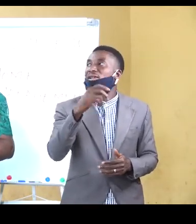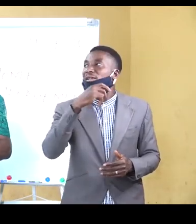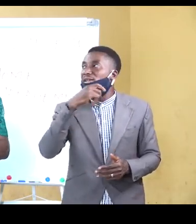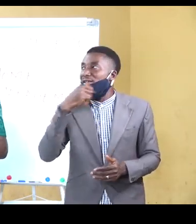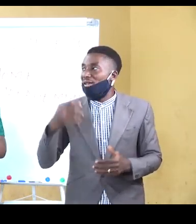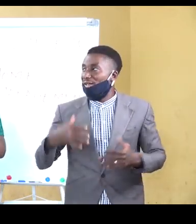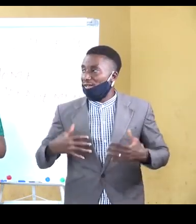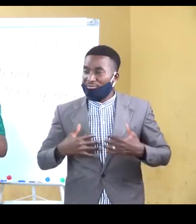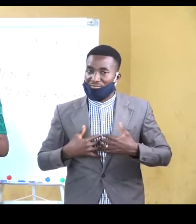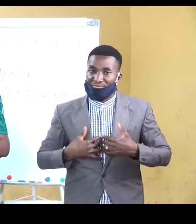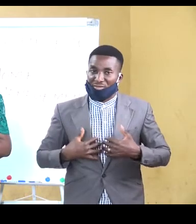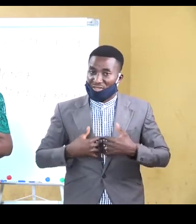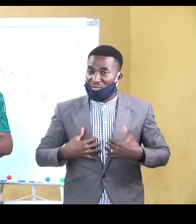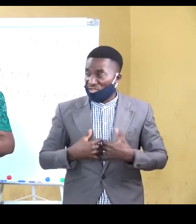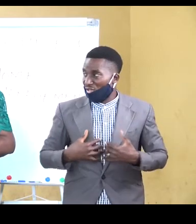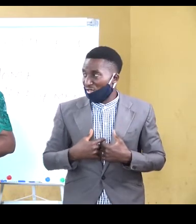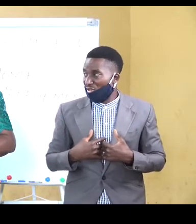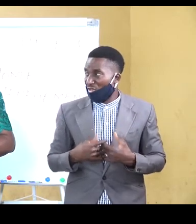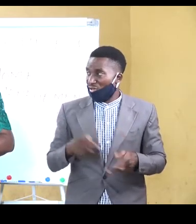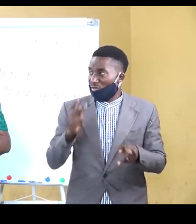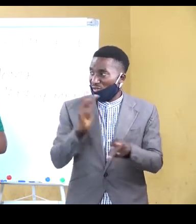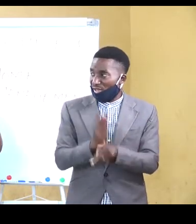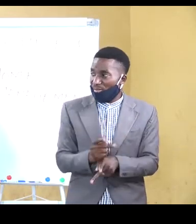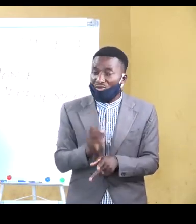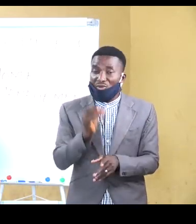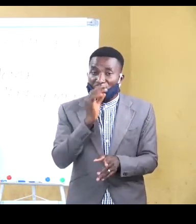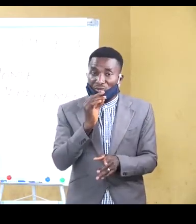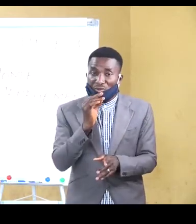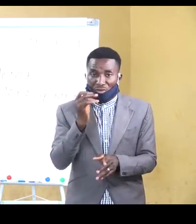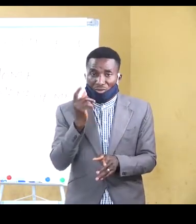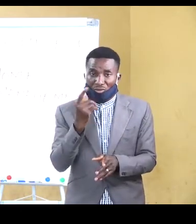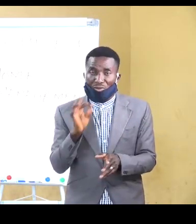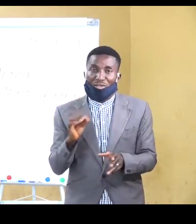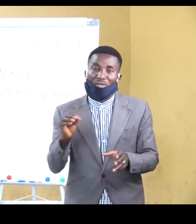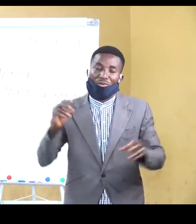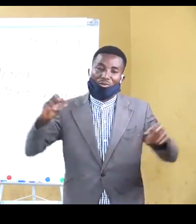food in the sun. The oven is what? Is preheated.